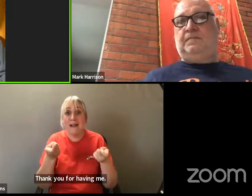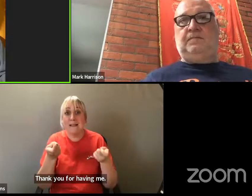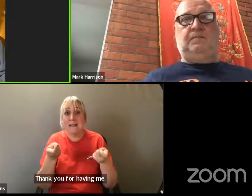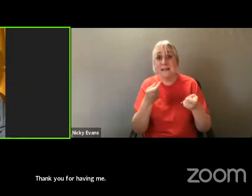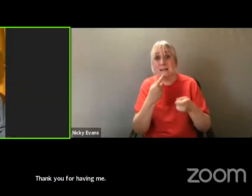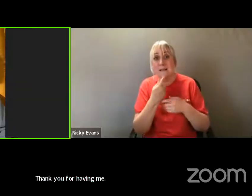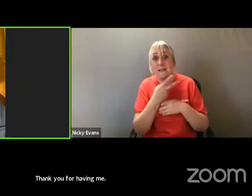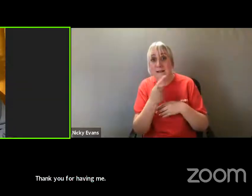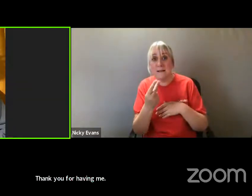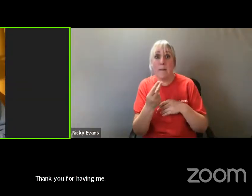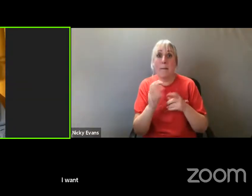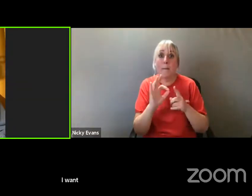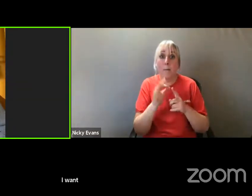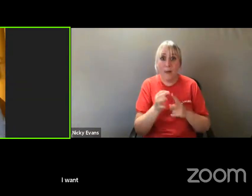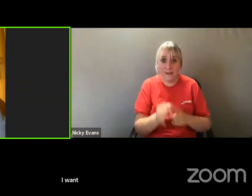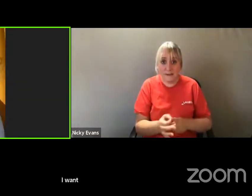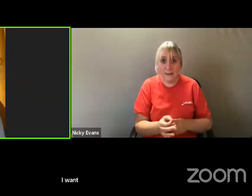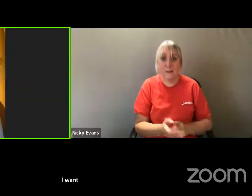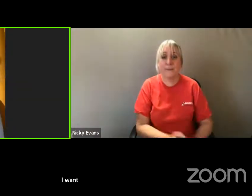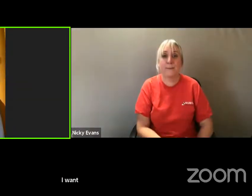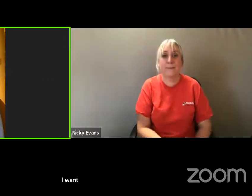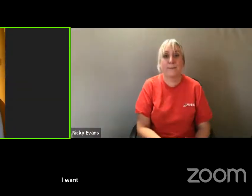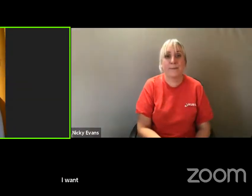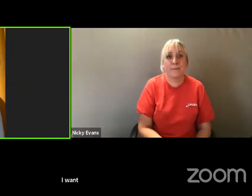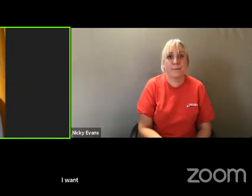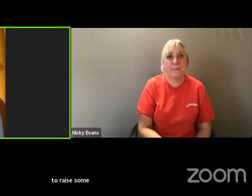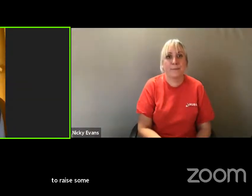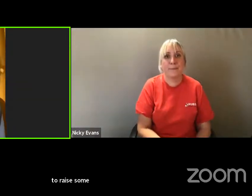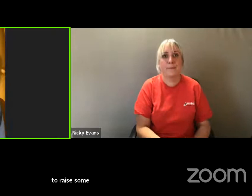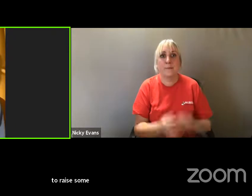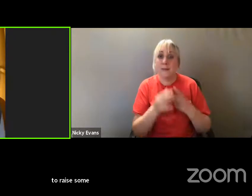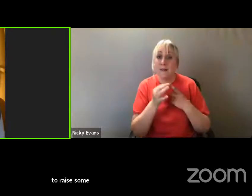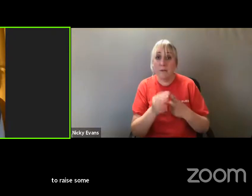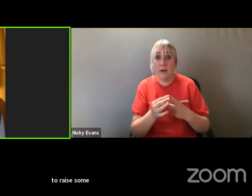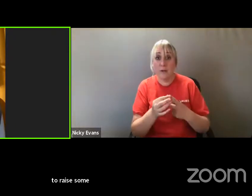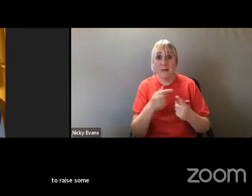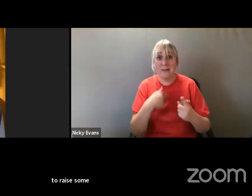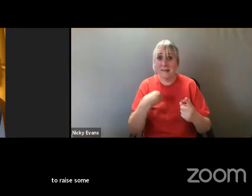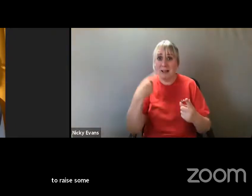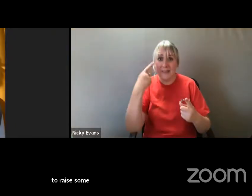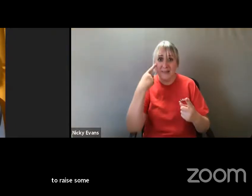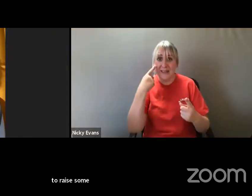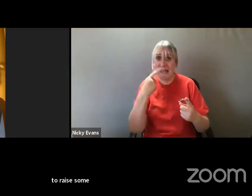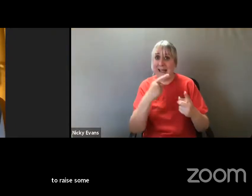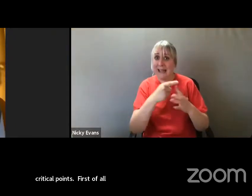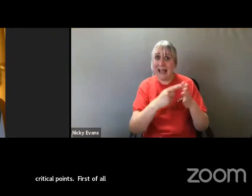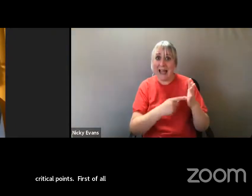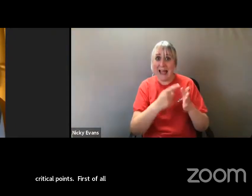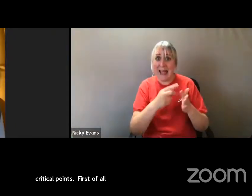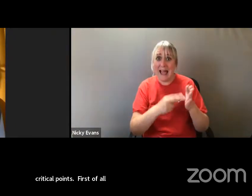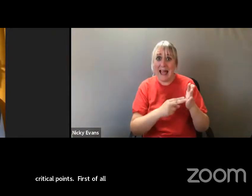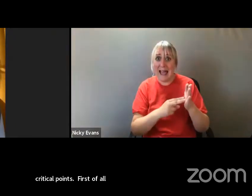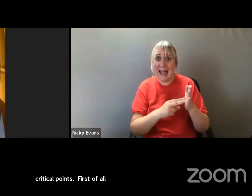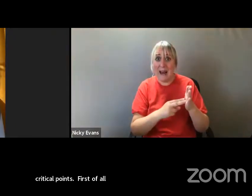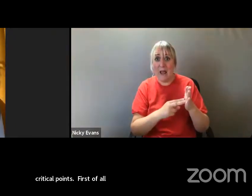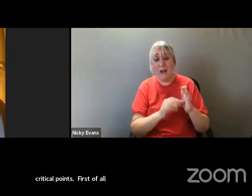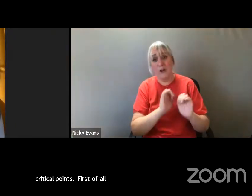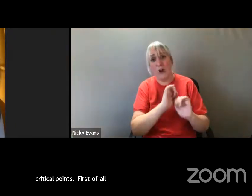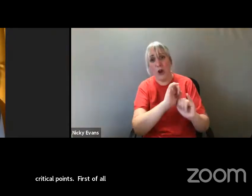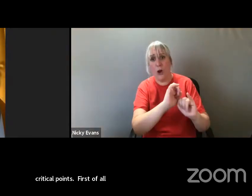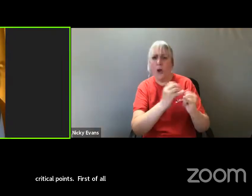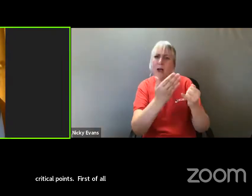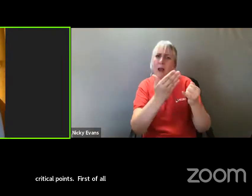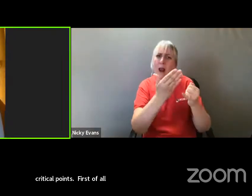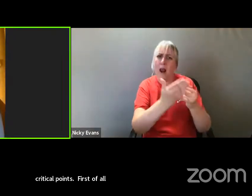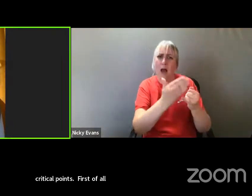critical points. First of all, I think Ellen's final chapter